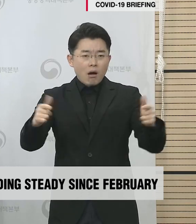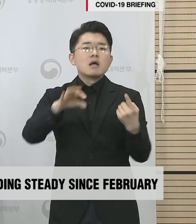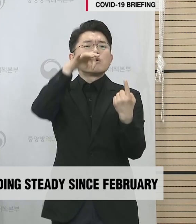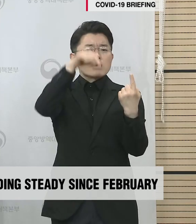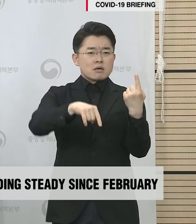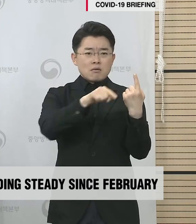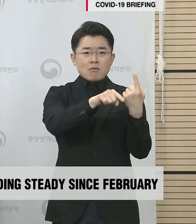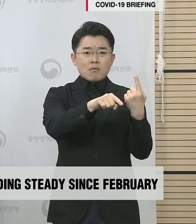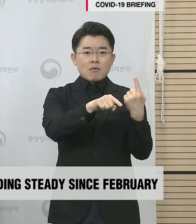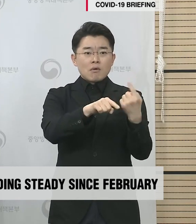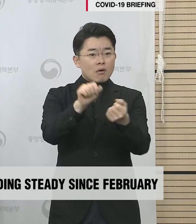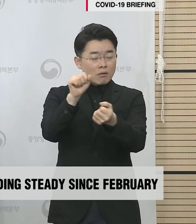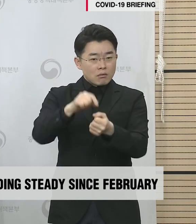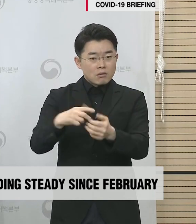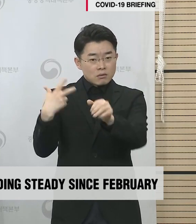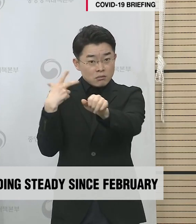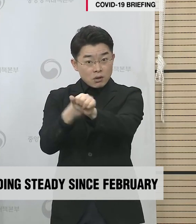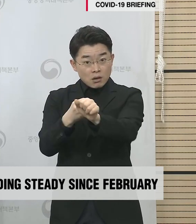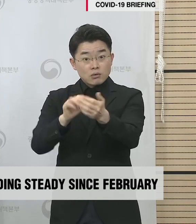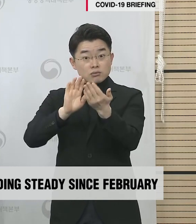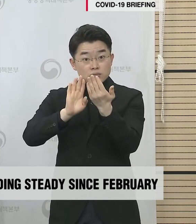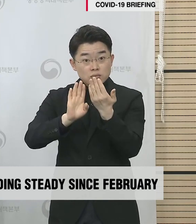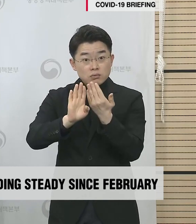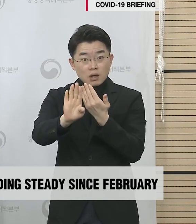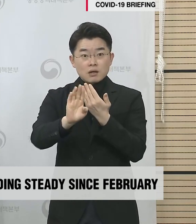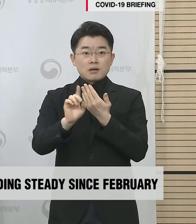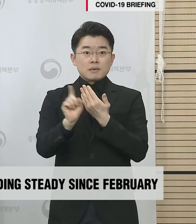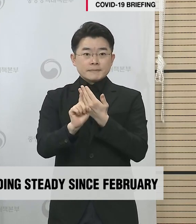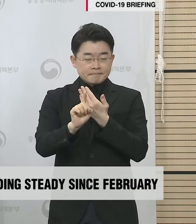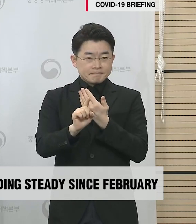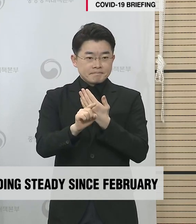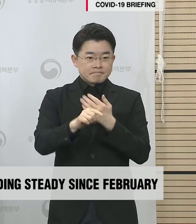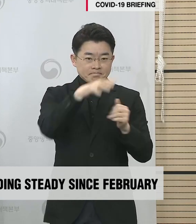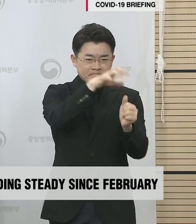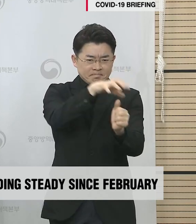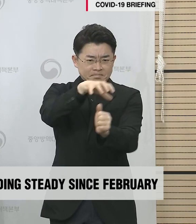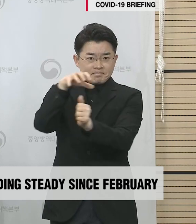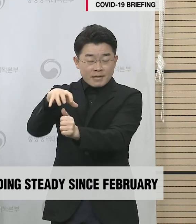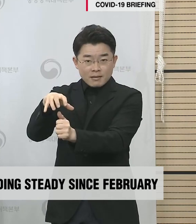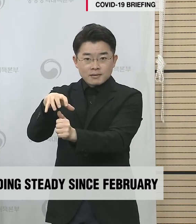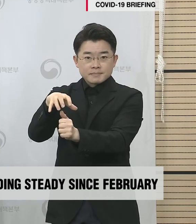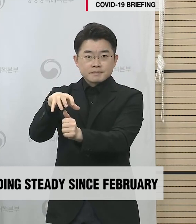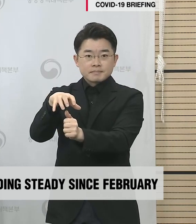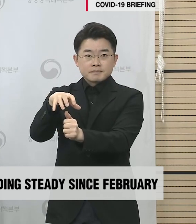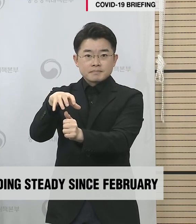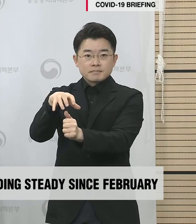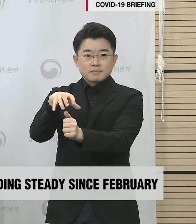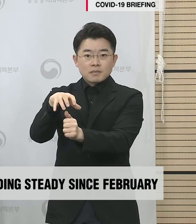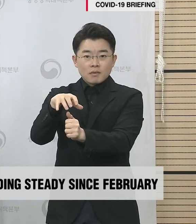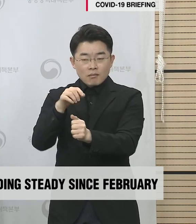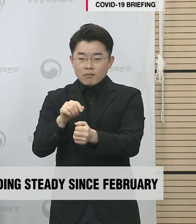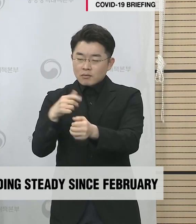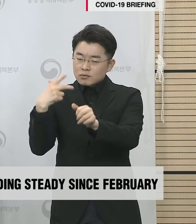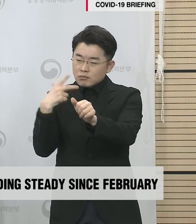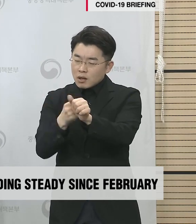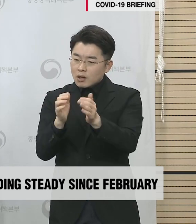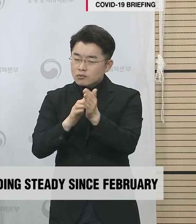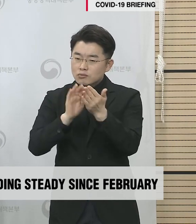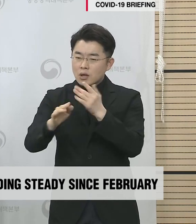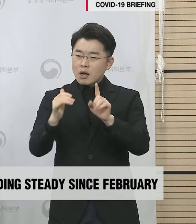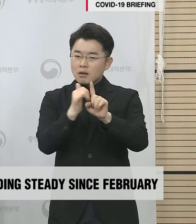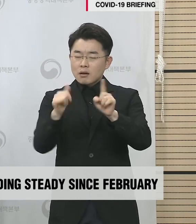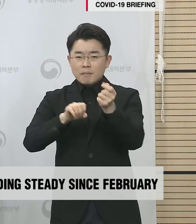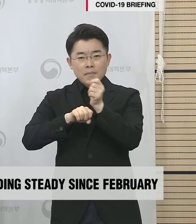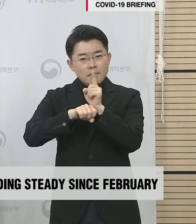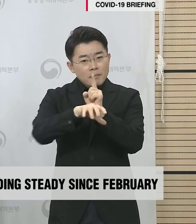in 7th week. And we can also learn from the case of Israel. Israel has carried out